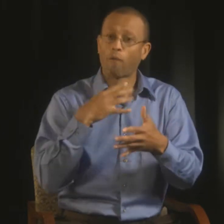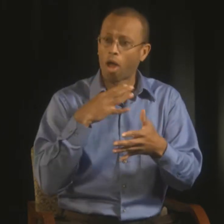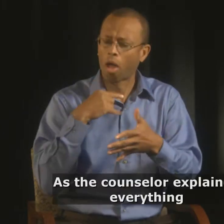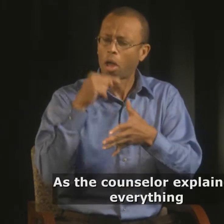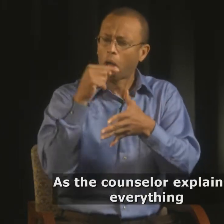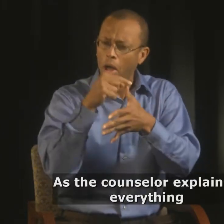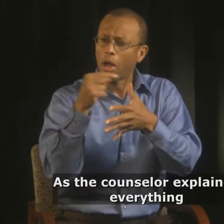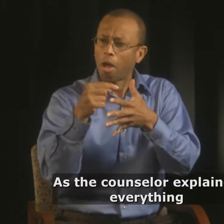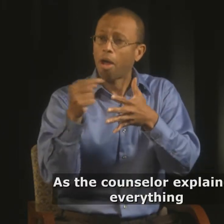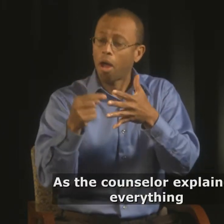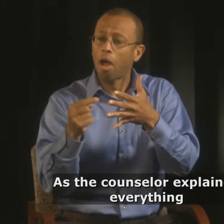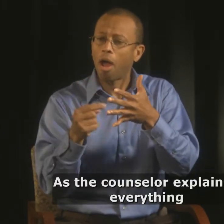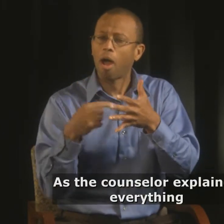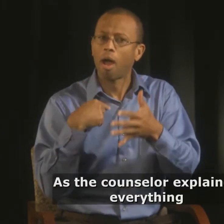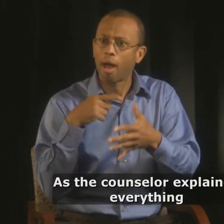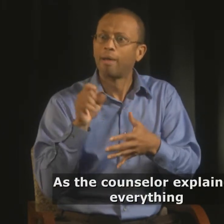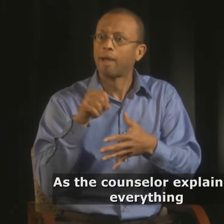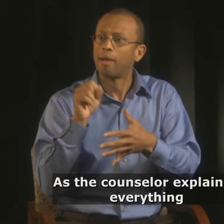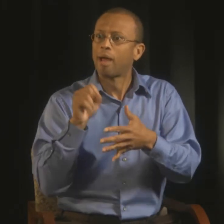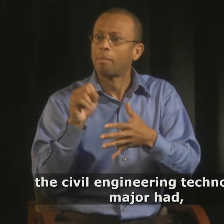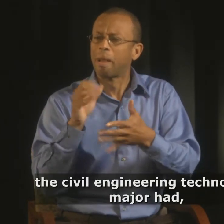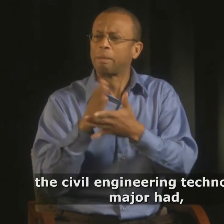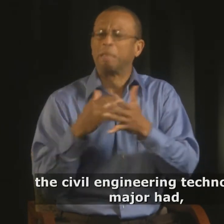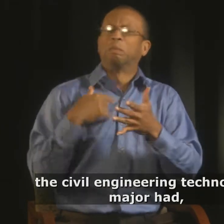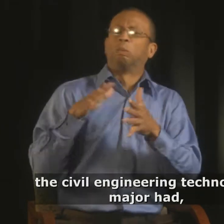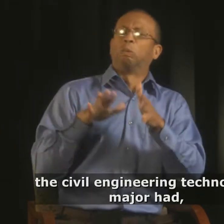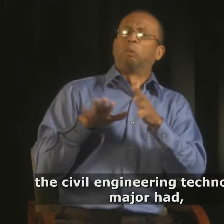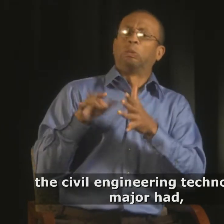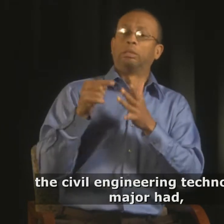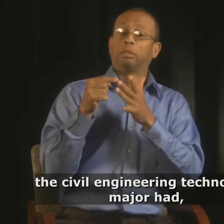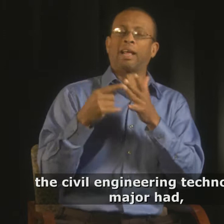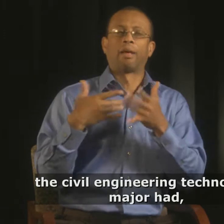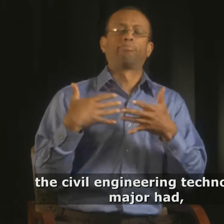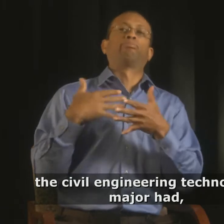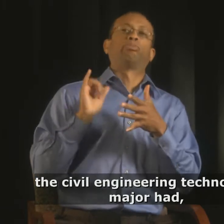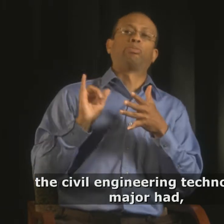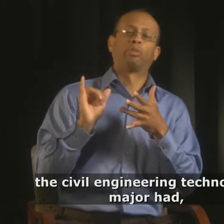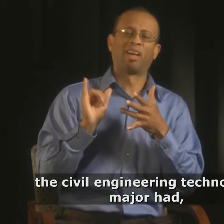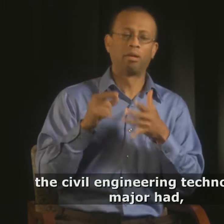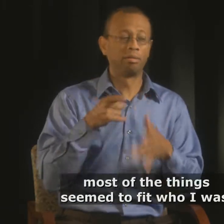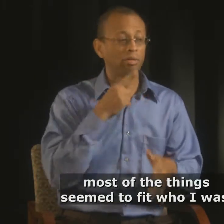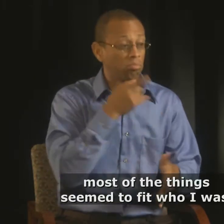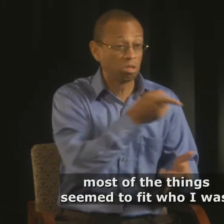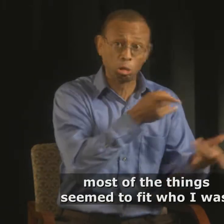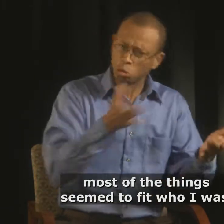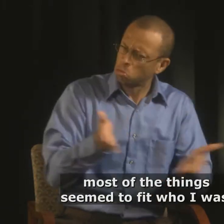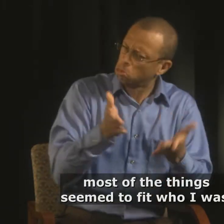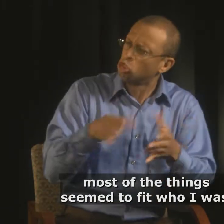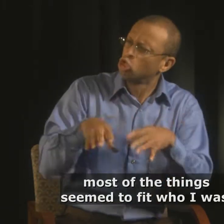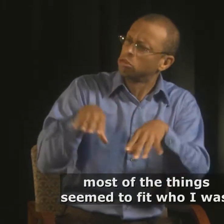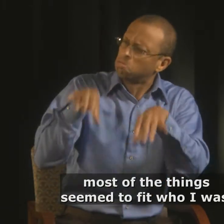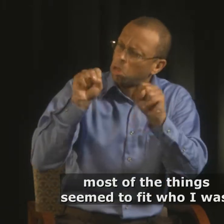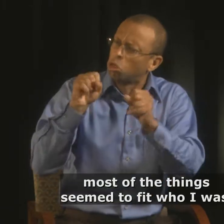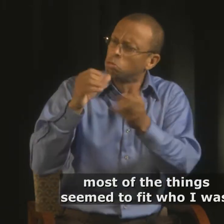As the counselor explained everything, the civil engineering technology major had most of the things seemed to fit who I